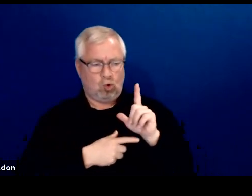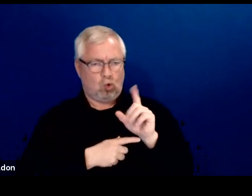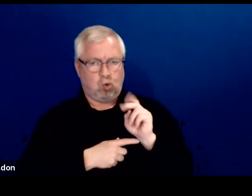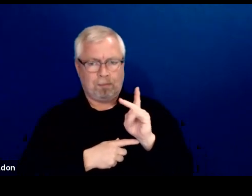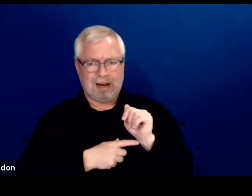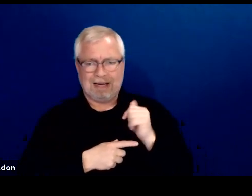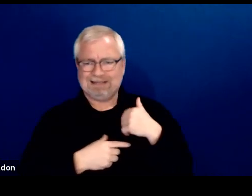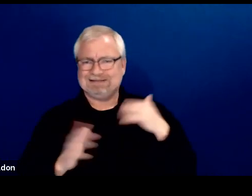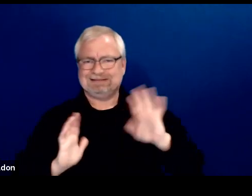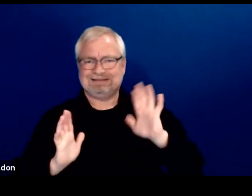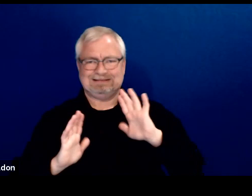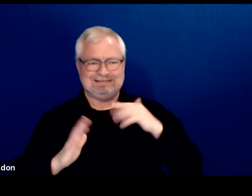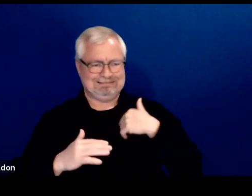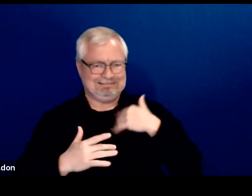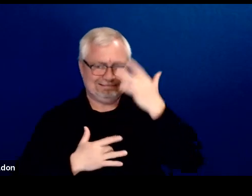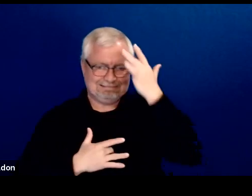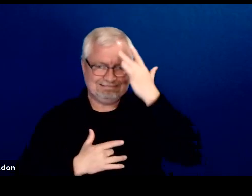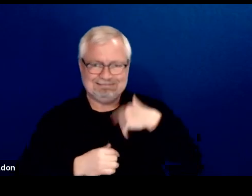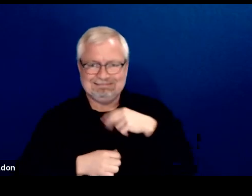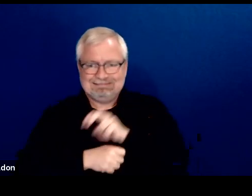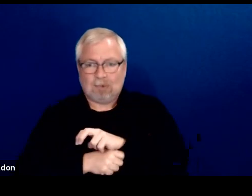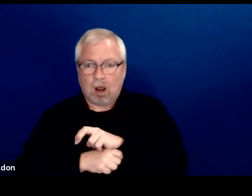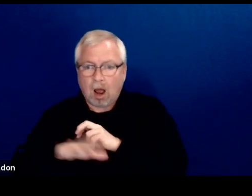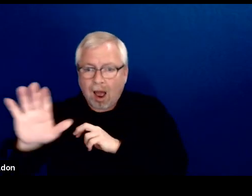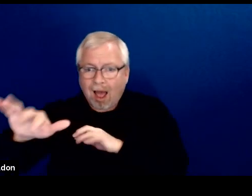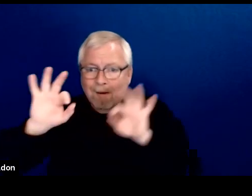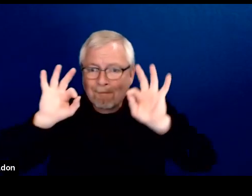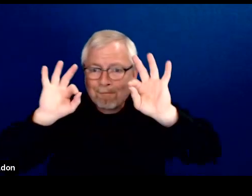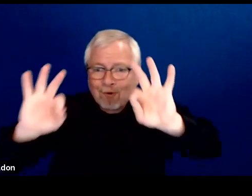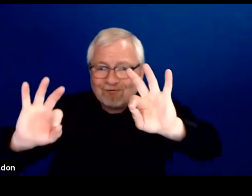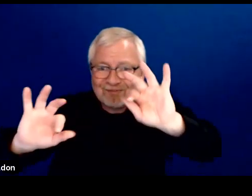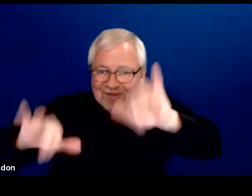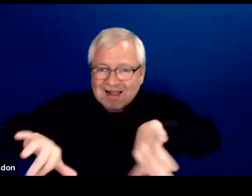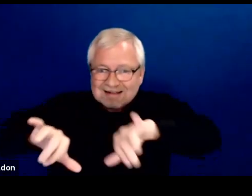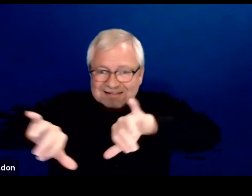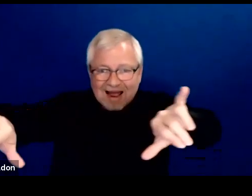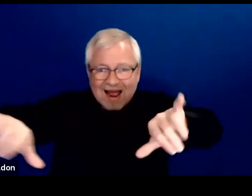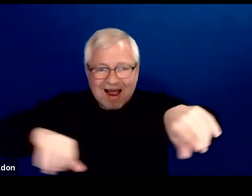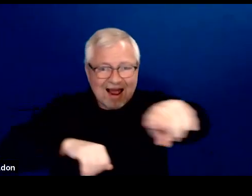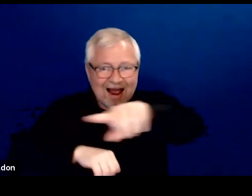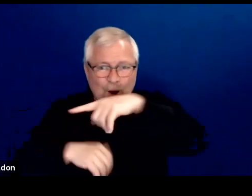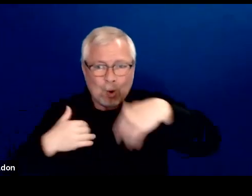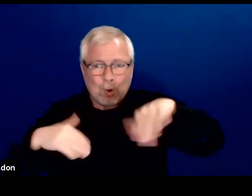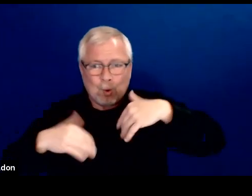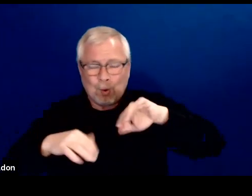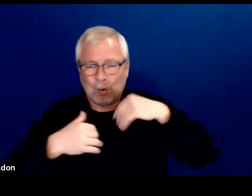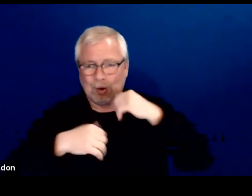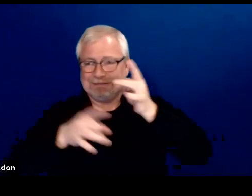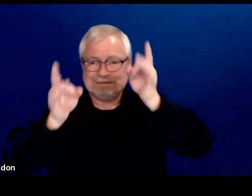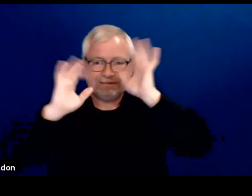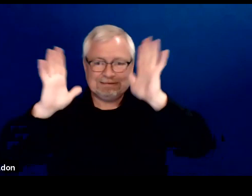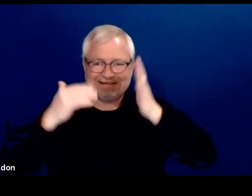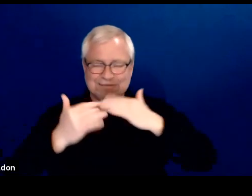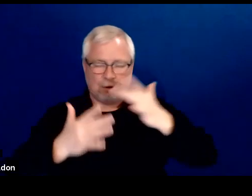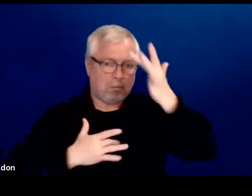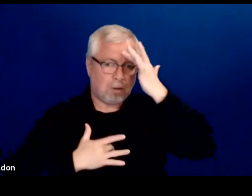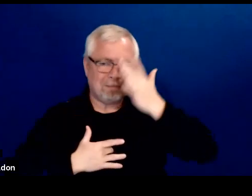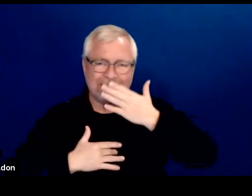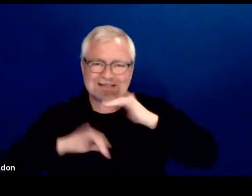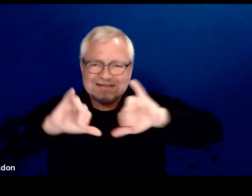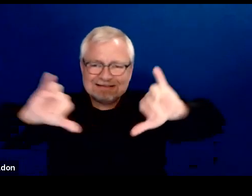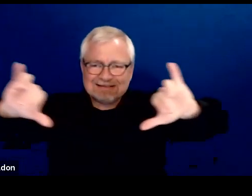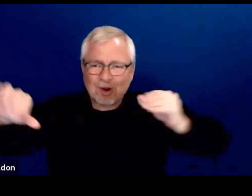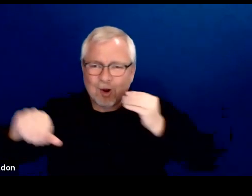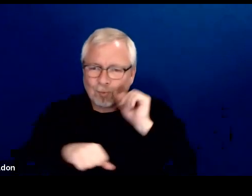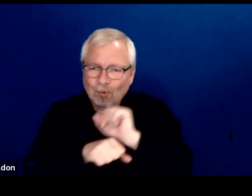exact type of things we're asking people to do, and it's those people we need to protect. We're building on our social distance strategies